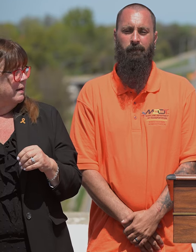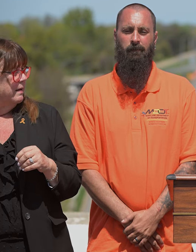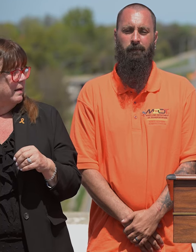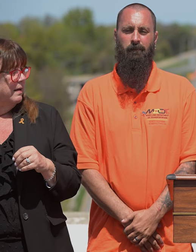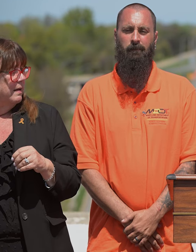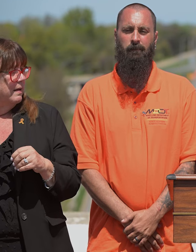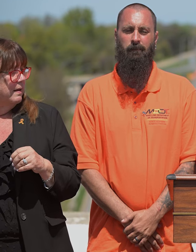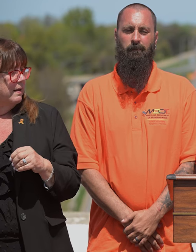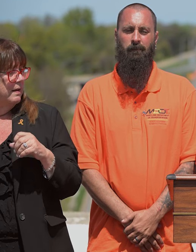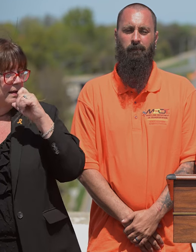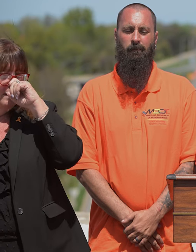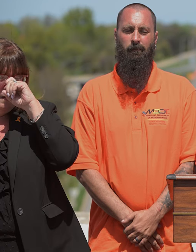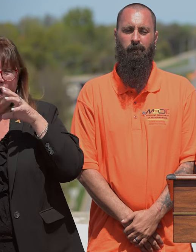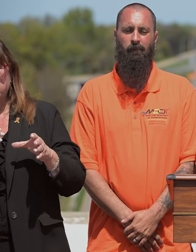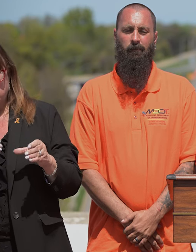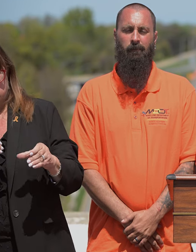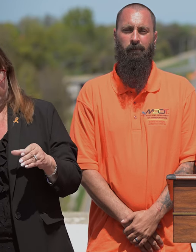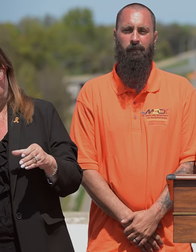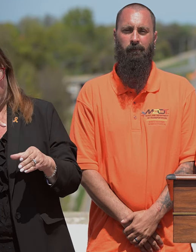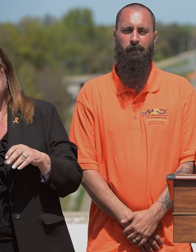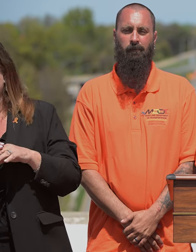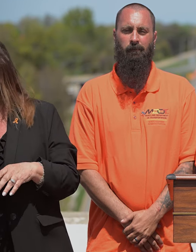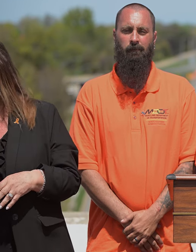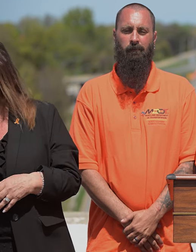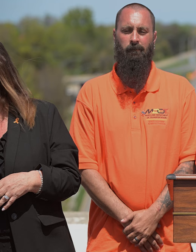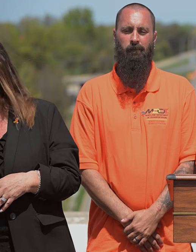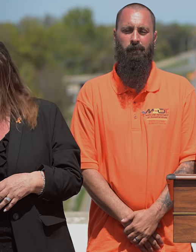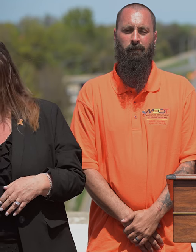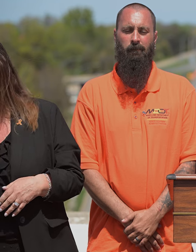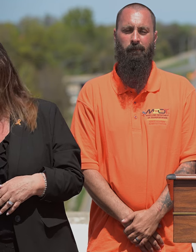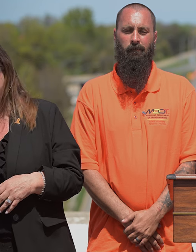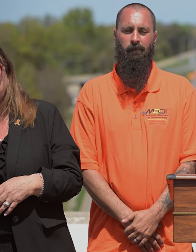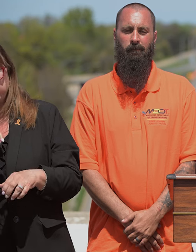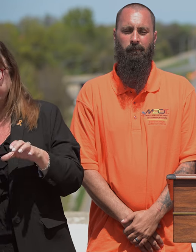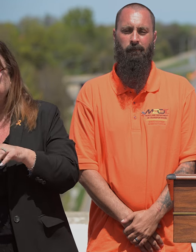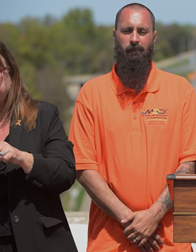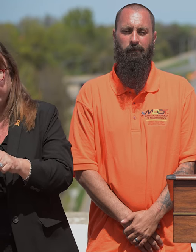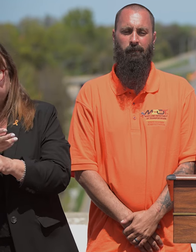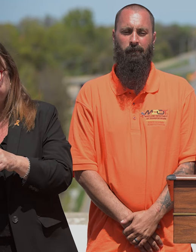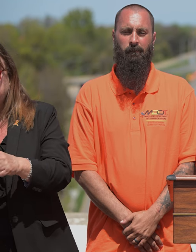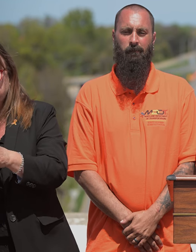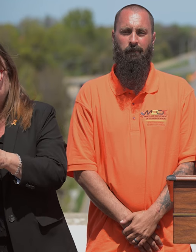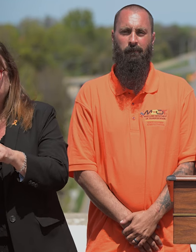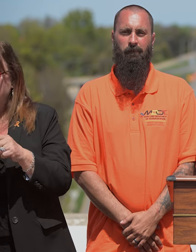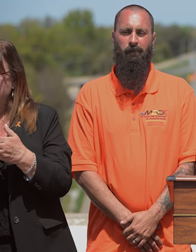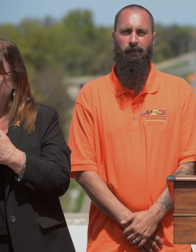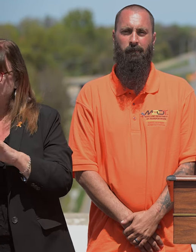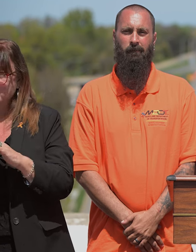cushion. We were over on the right shoulder. We did everything right, and yet we almost lost our